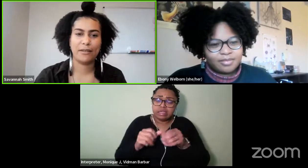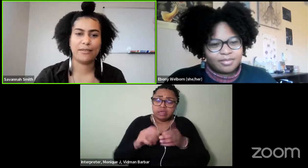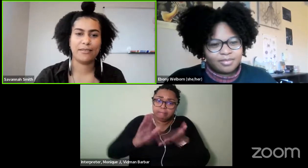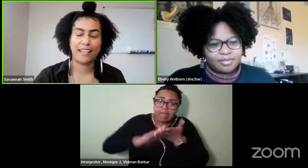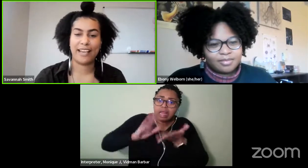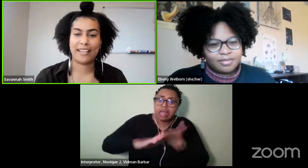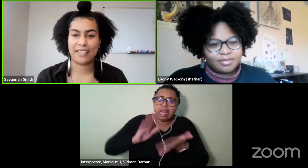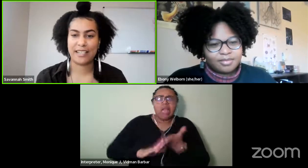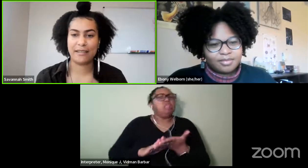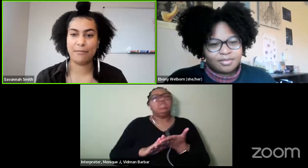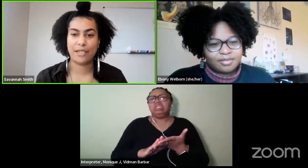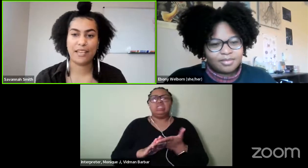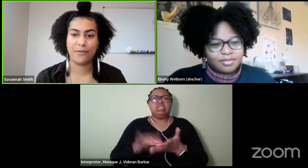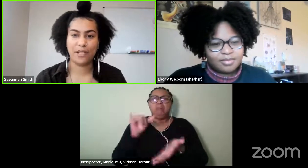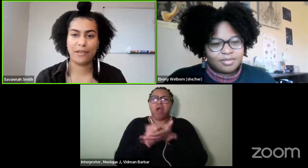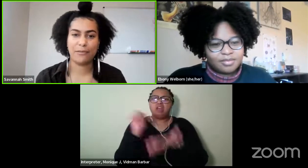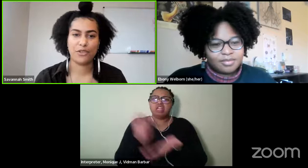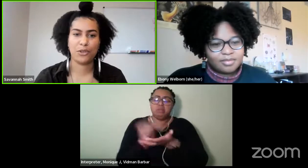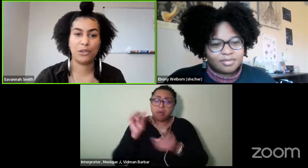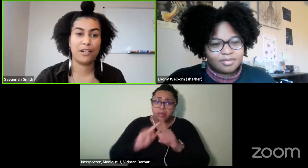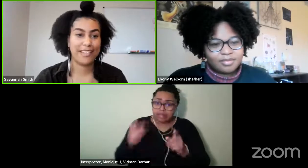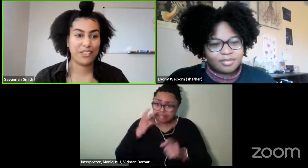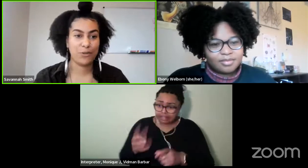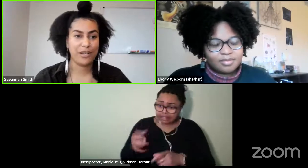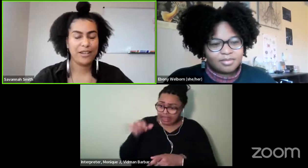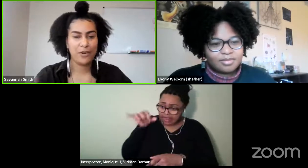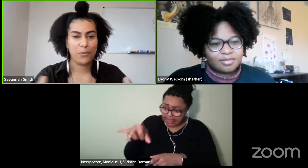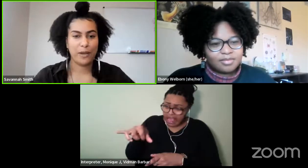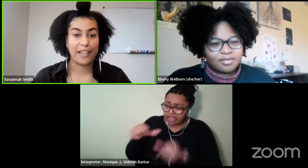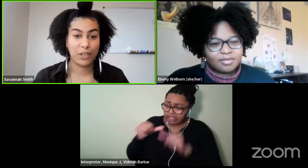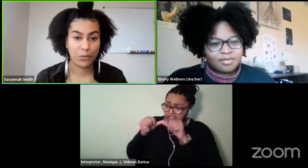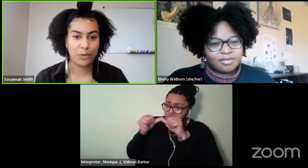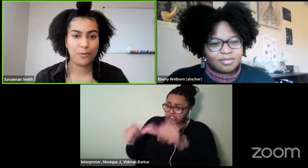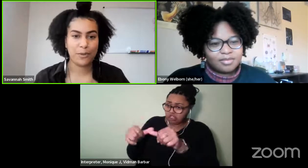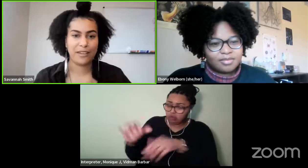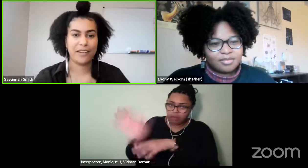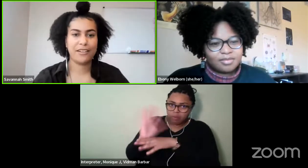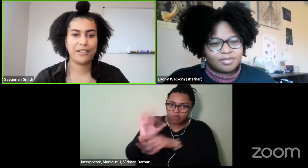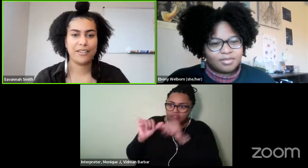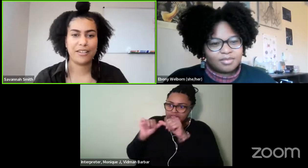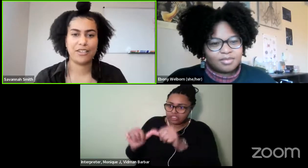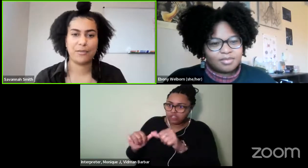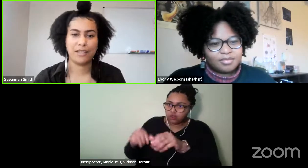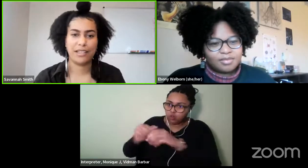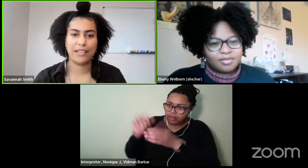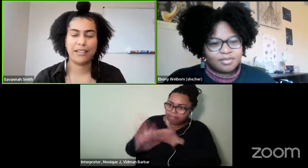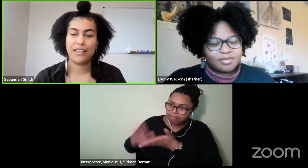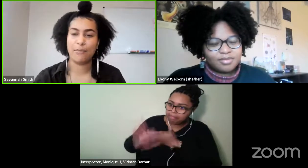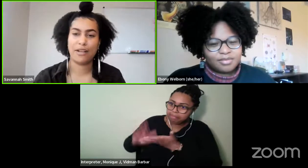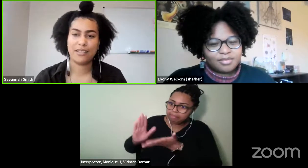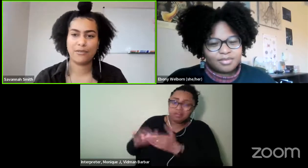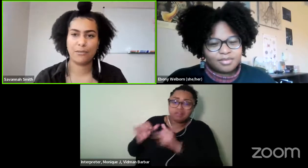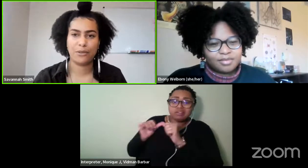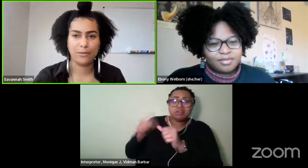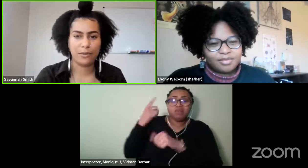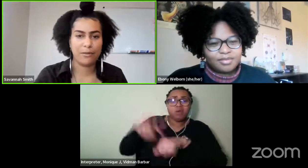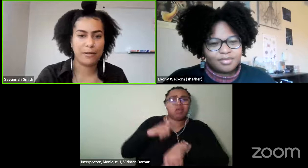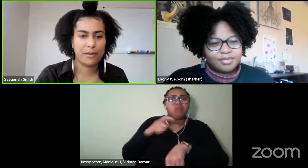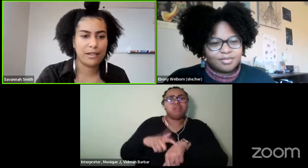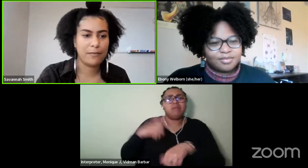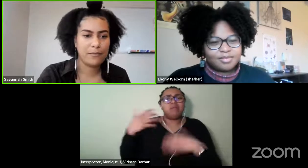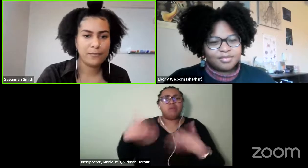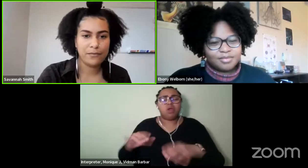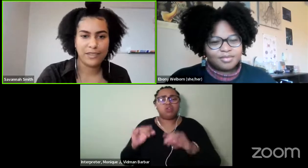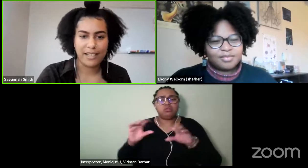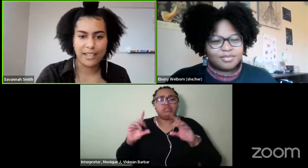that lasting beat and rhythm for so long and then do it in a group with others is just really impressive and beautiful, in